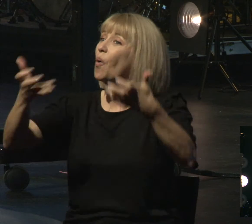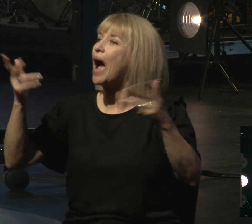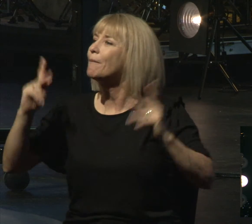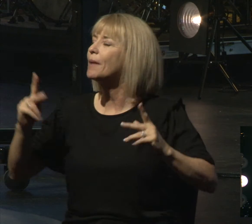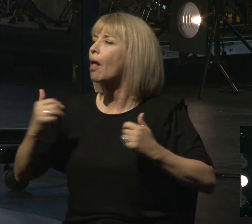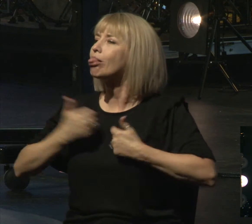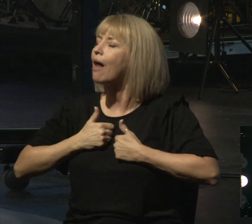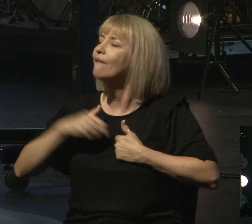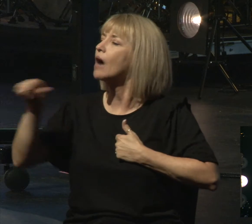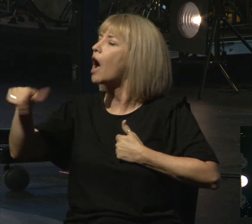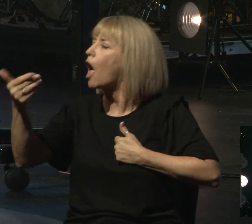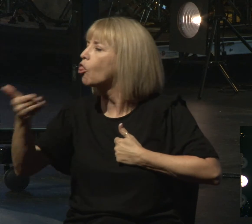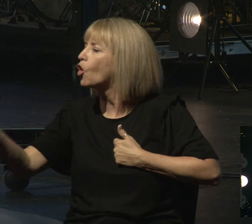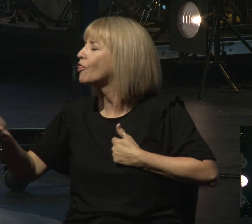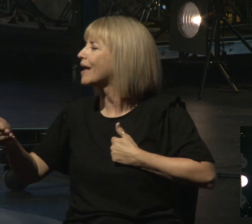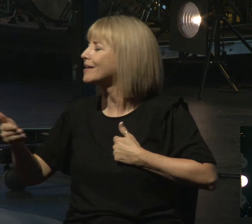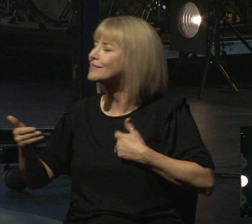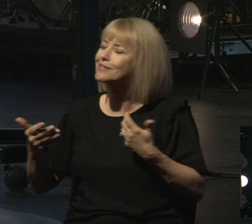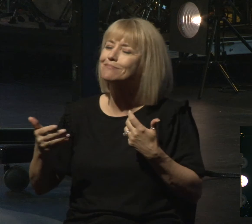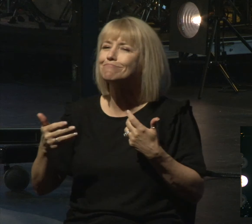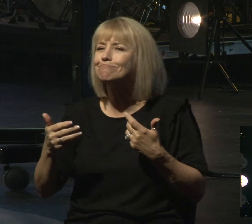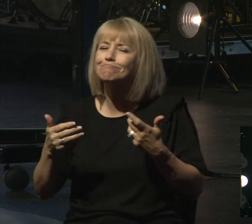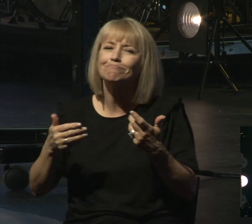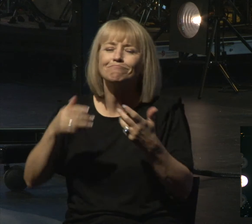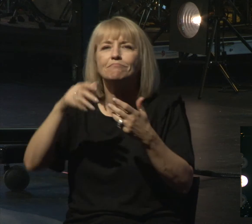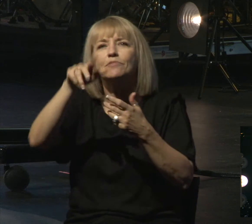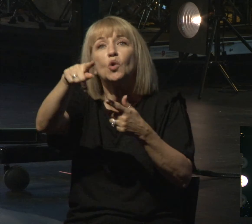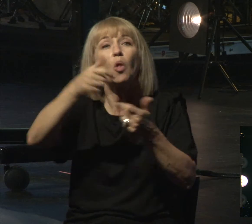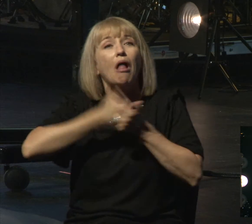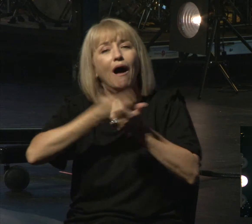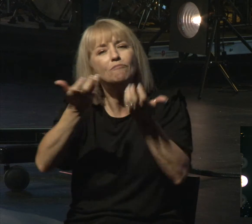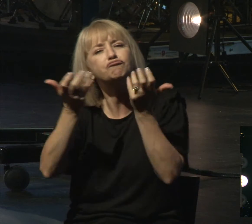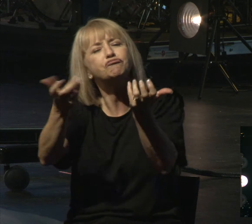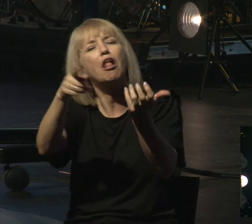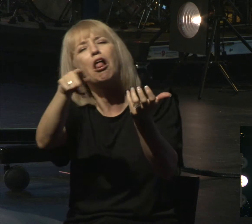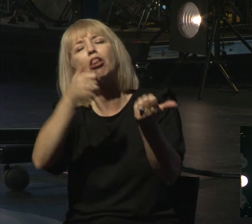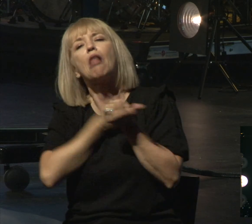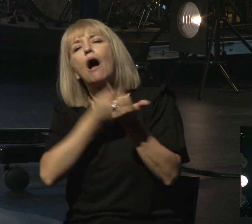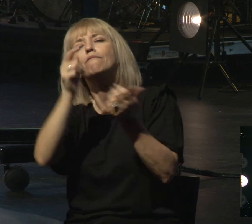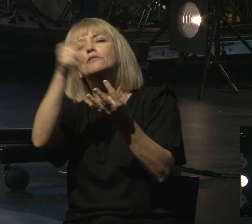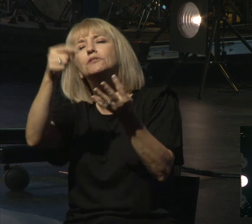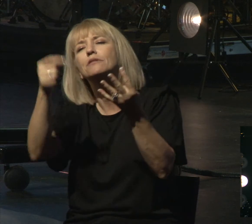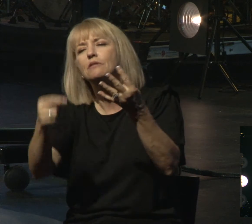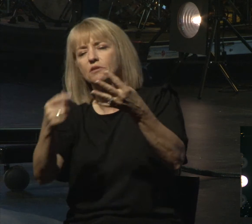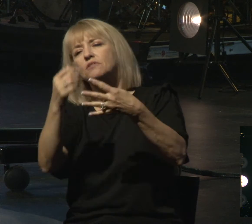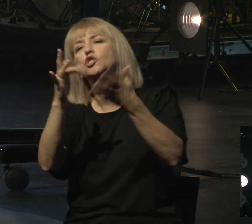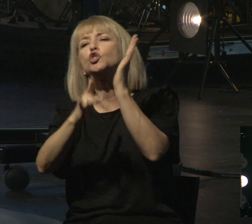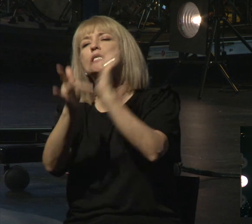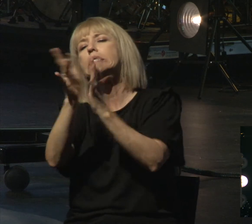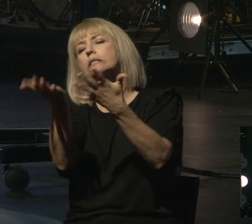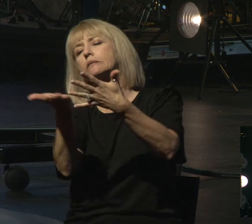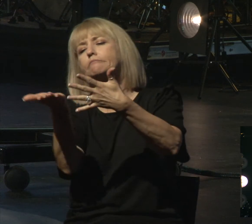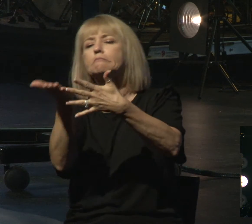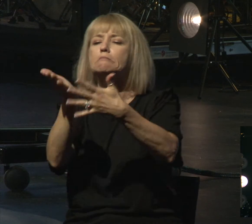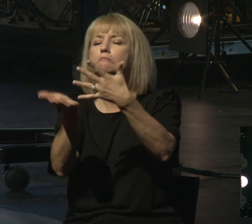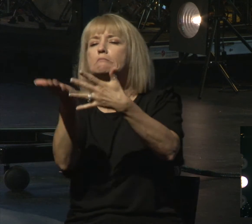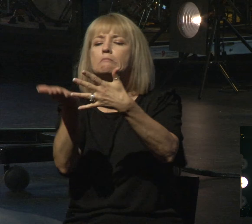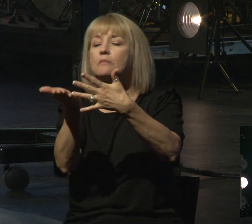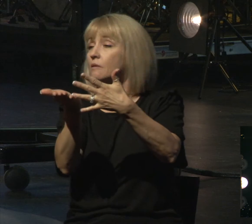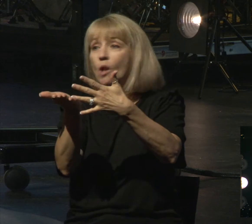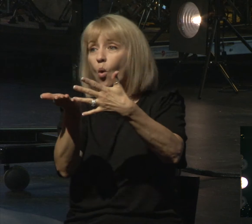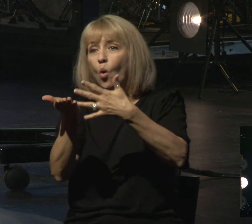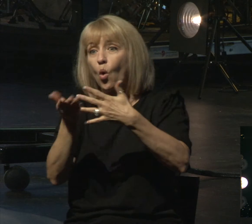love me. If you're going to be my disciple, you have to put me so far above those